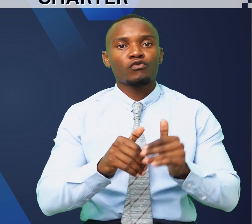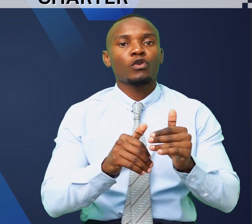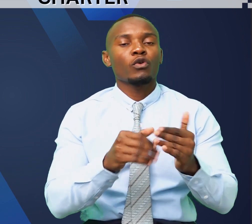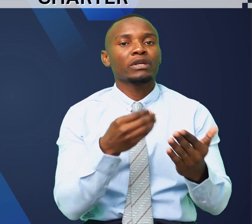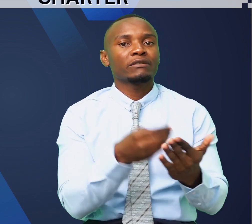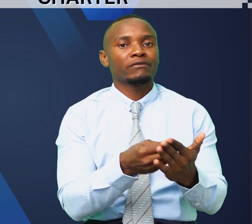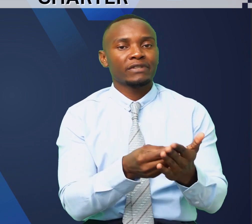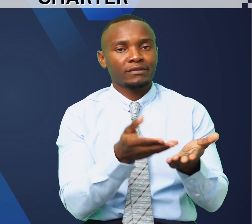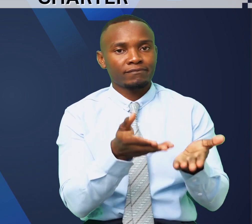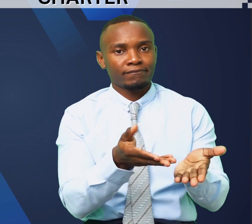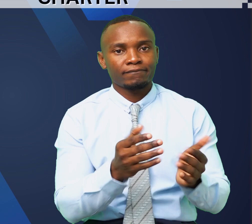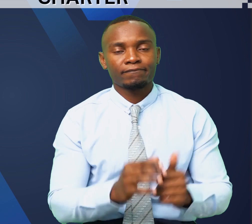applicable fee.